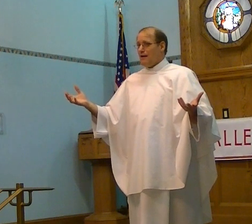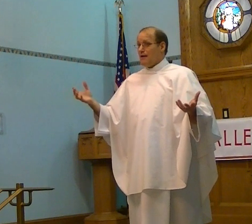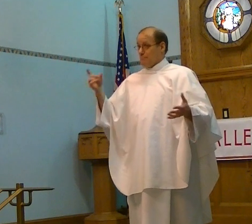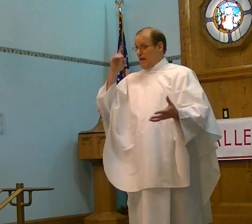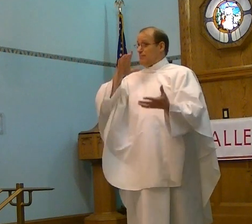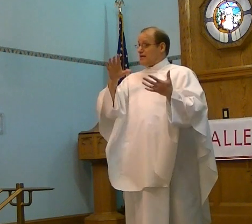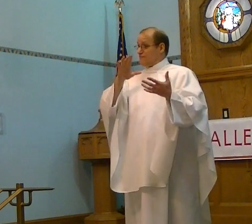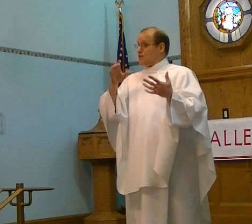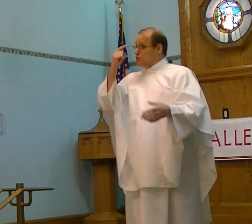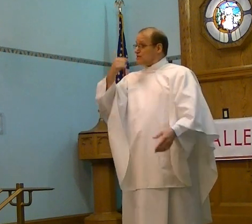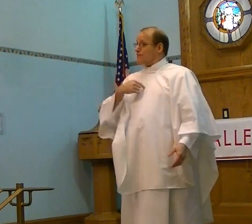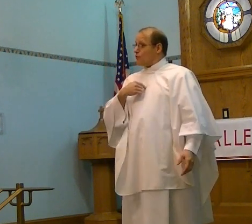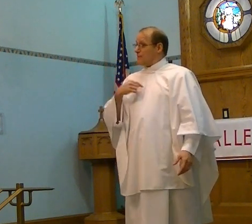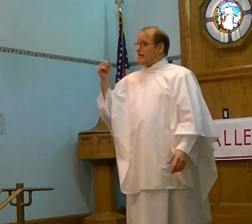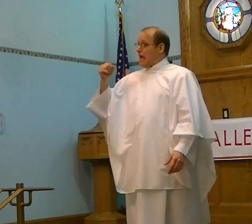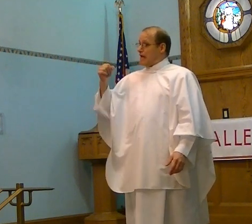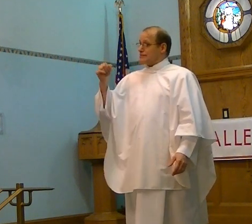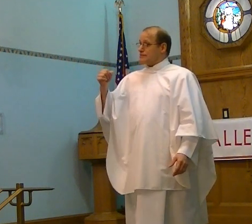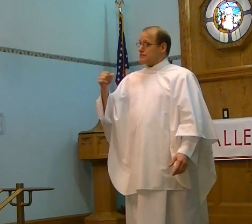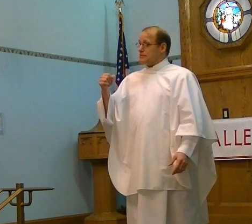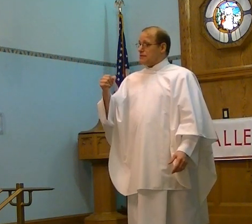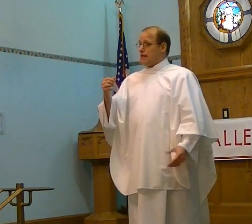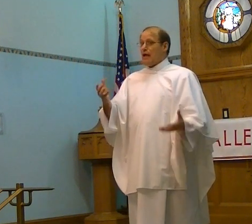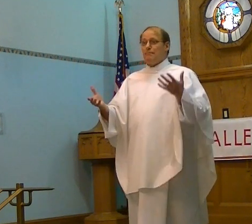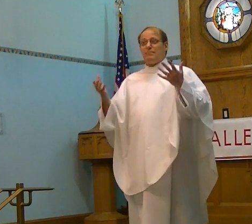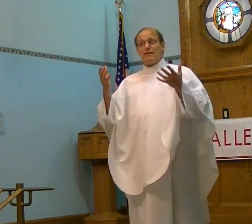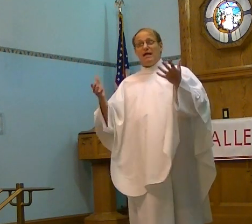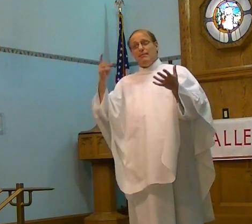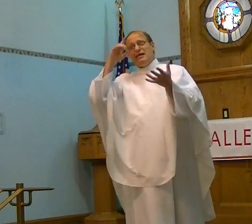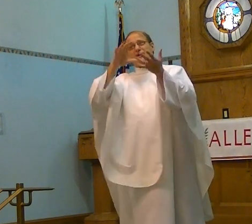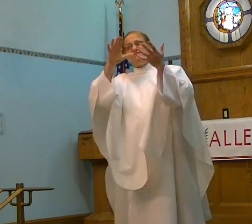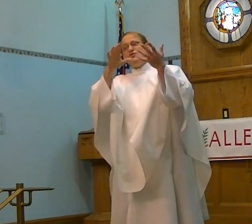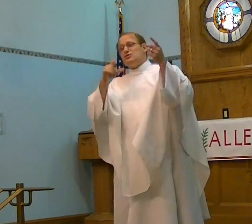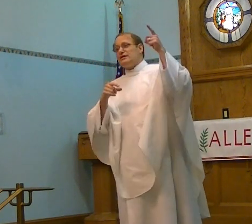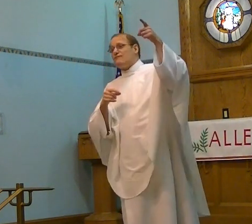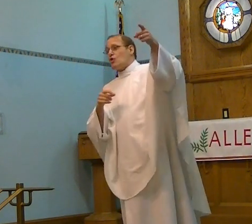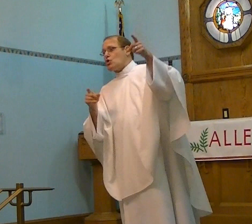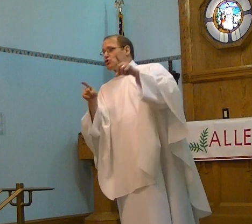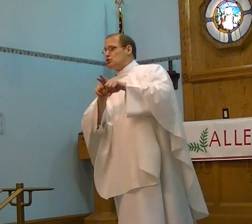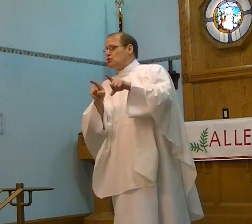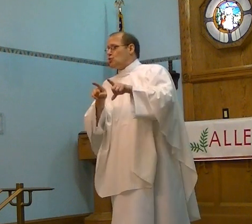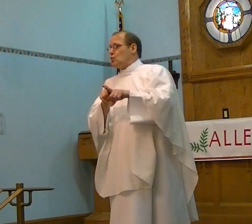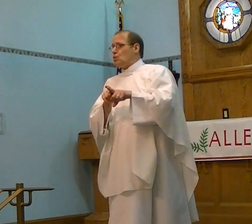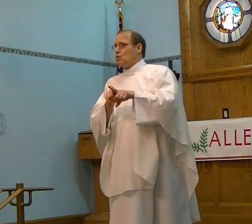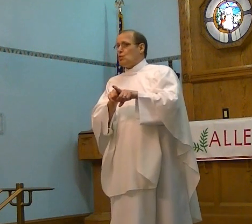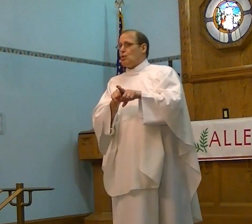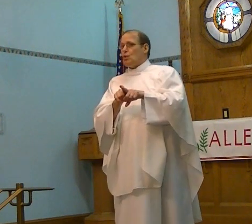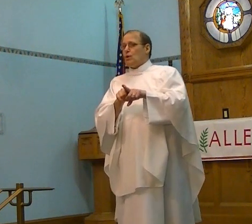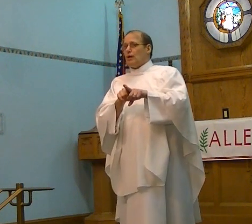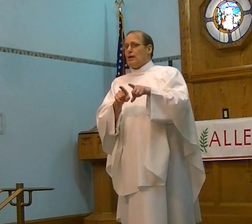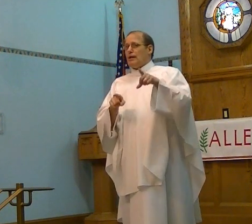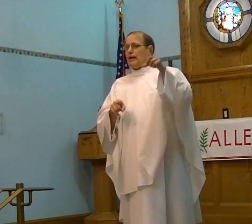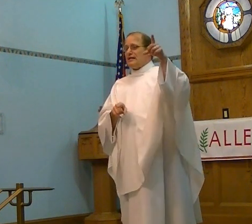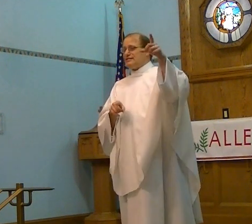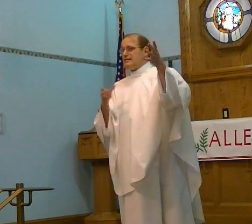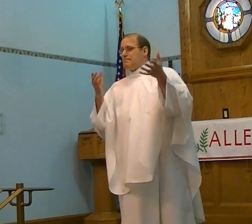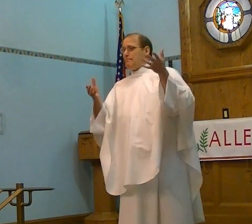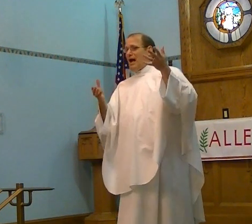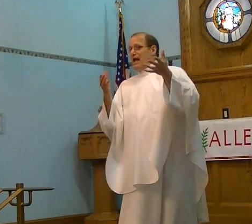It may be confusing for me, yes. But it may be confusing for her, too. And she might